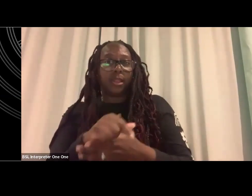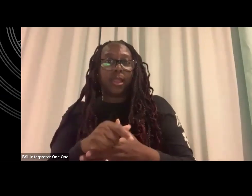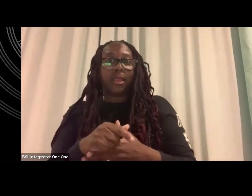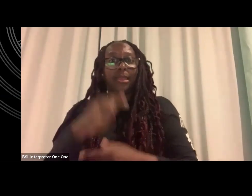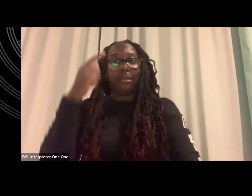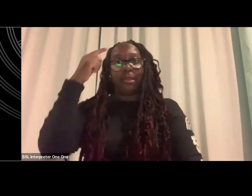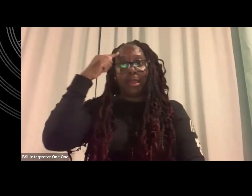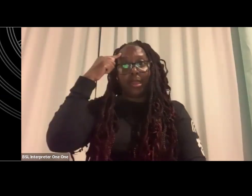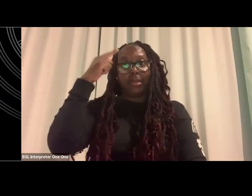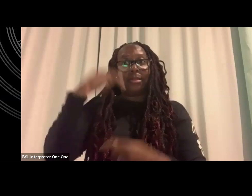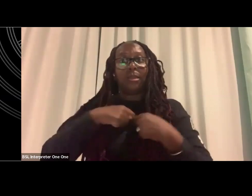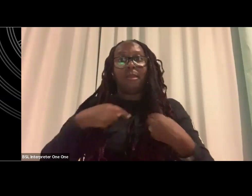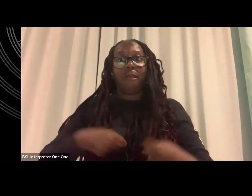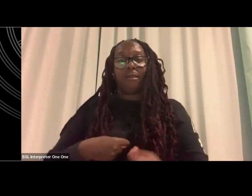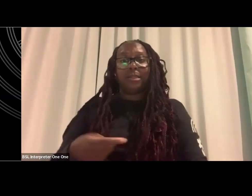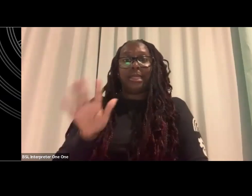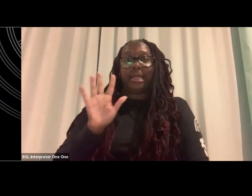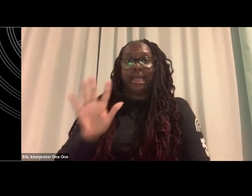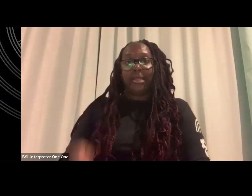heart. And I think